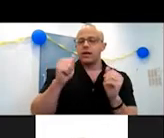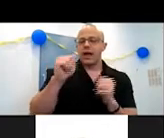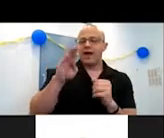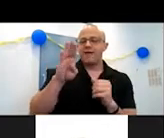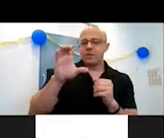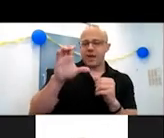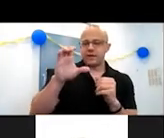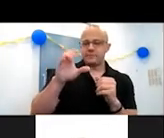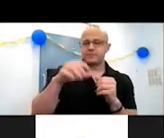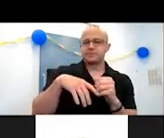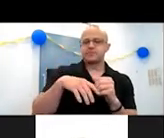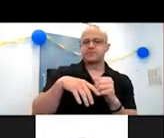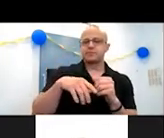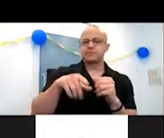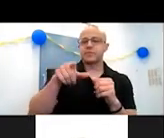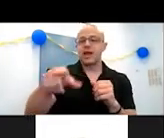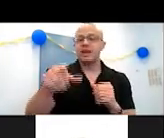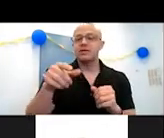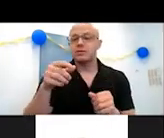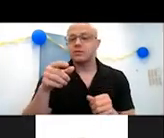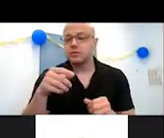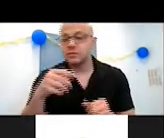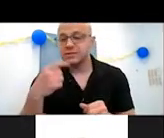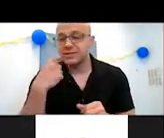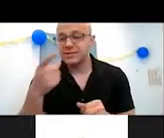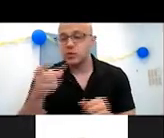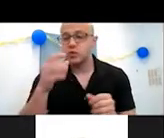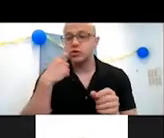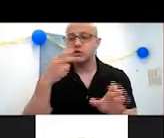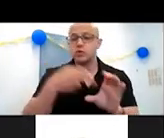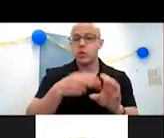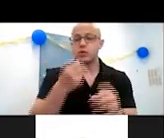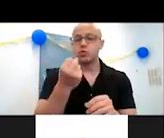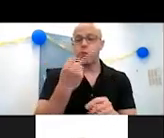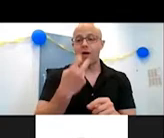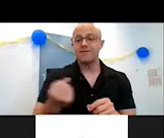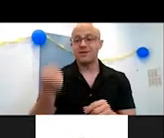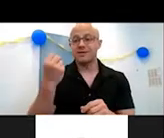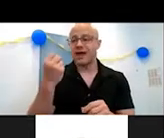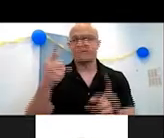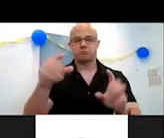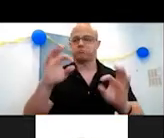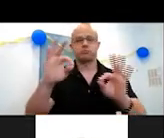I will go ahead and review the manual alphabet.